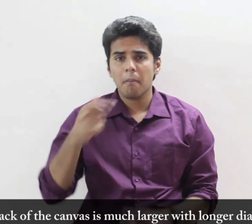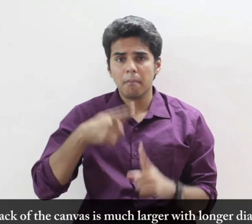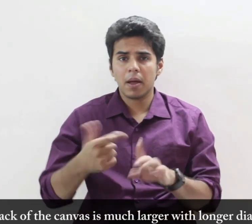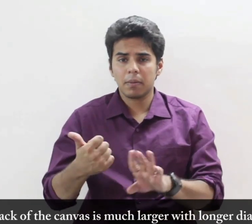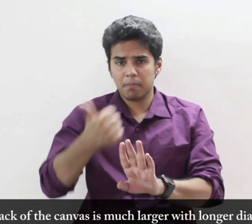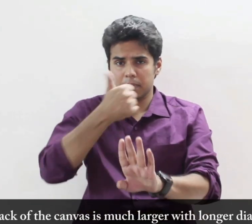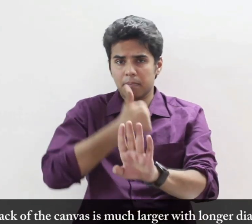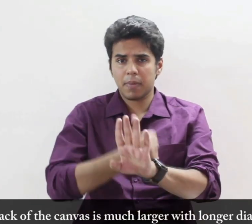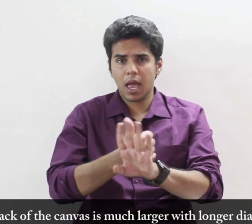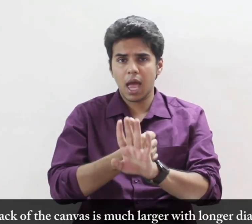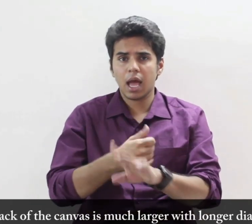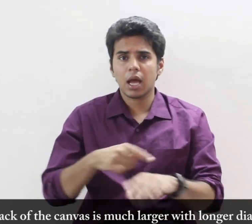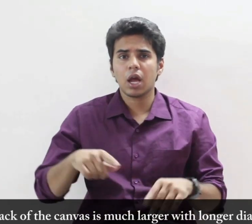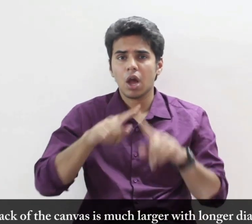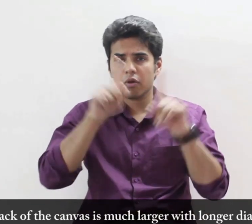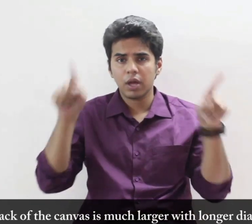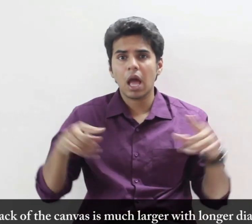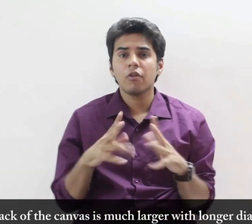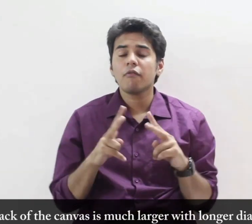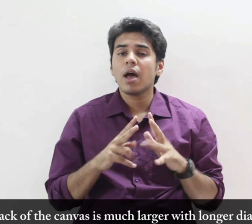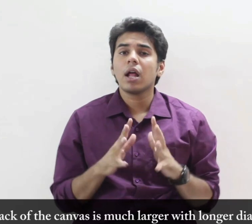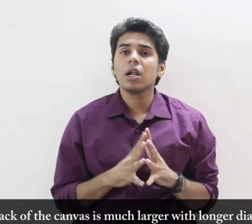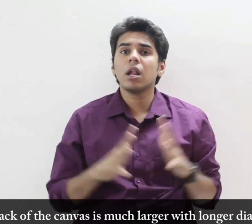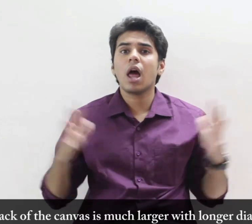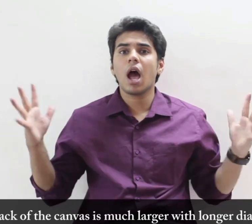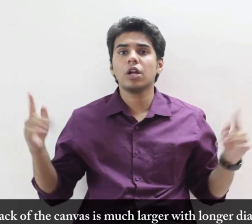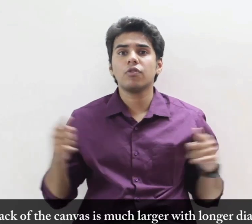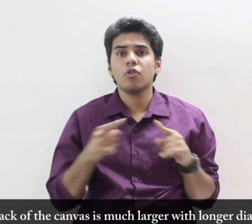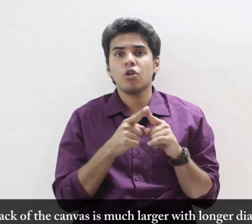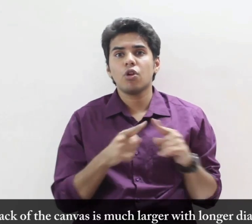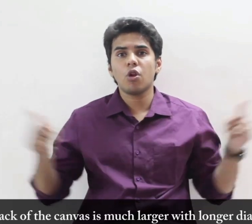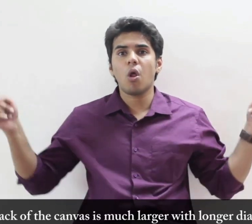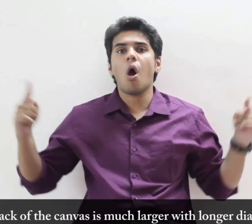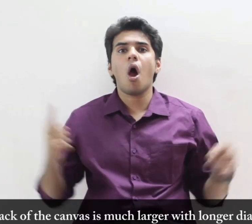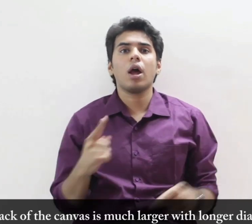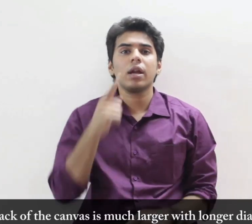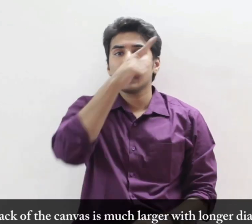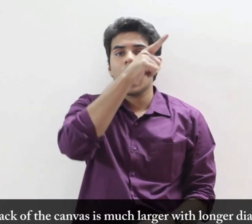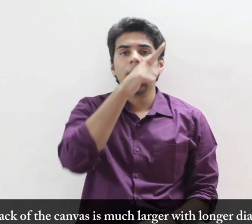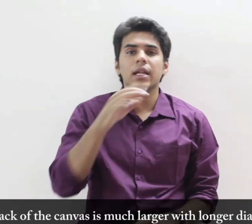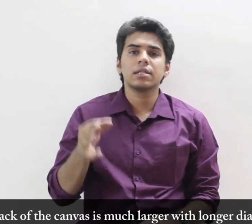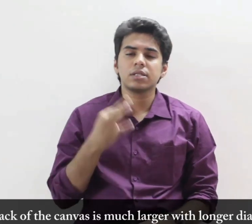But the back of the canvas is much larger with longer diagonal stitches.